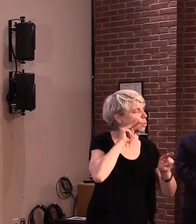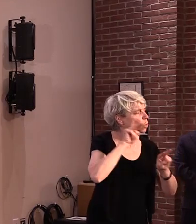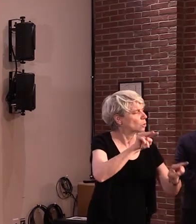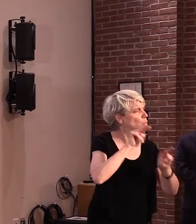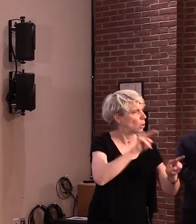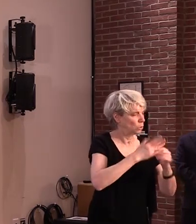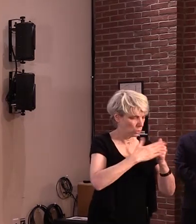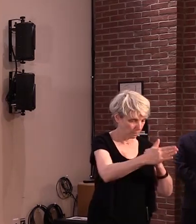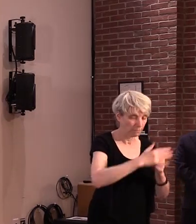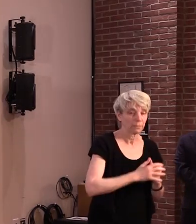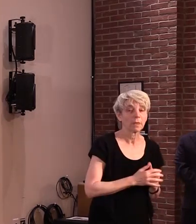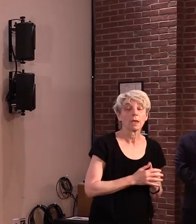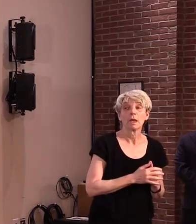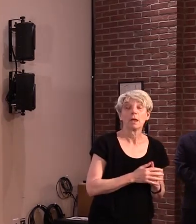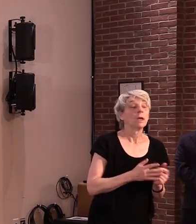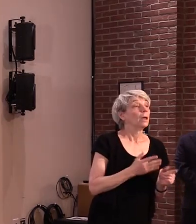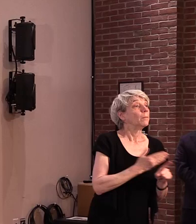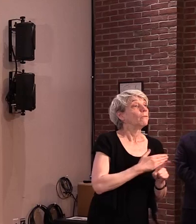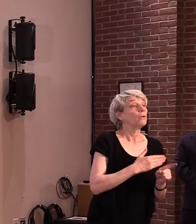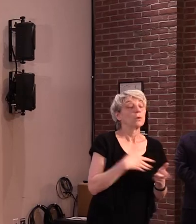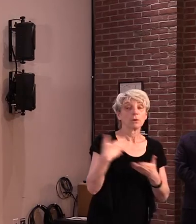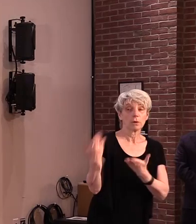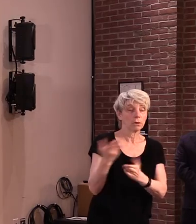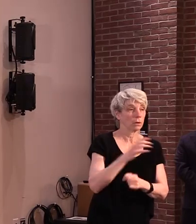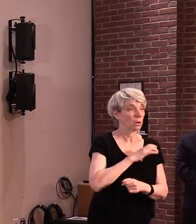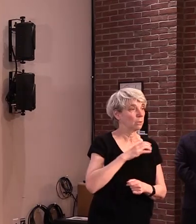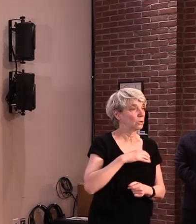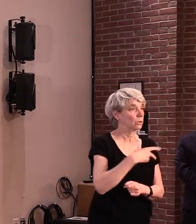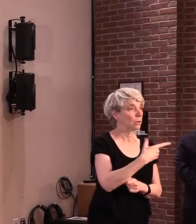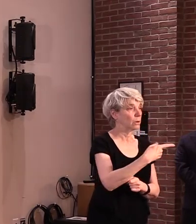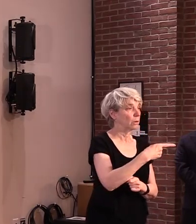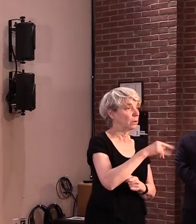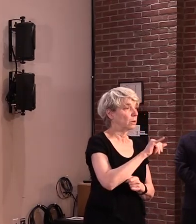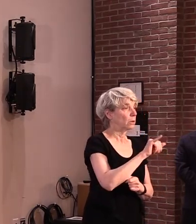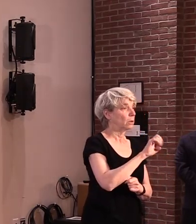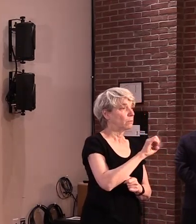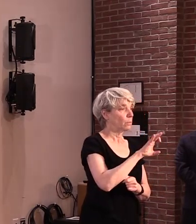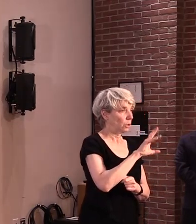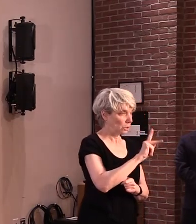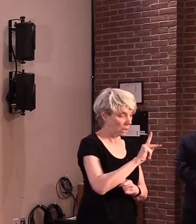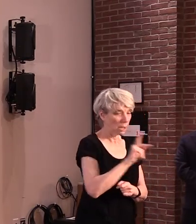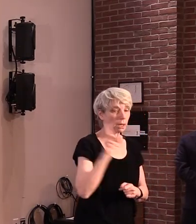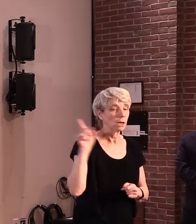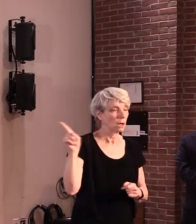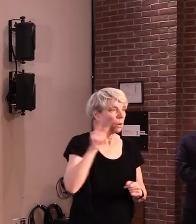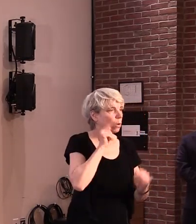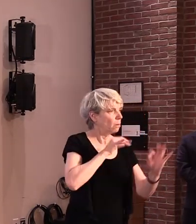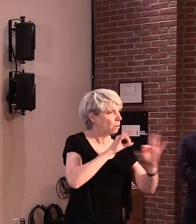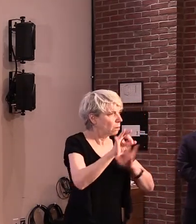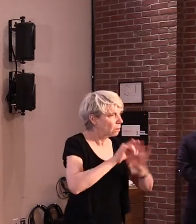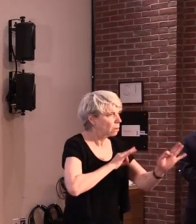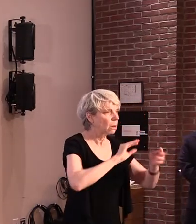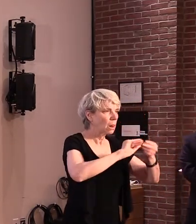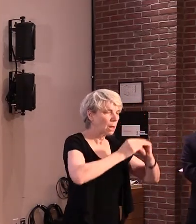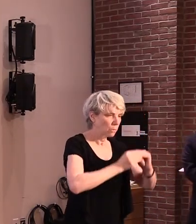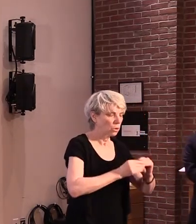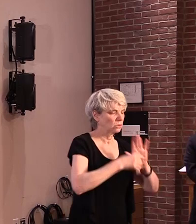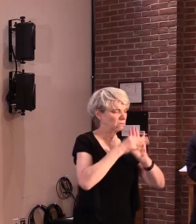Before I turn this over to Commissioner Pichak, where you'll see some very interesting data regarding our region as